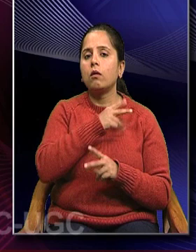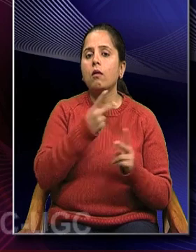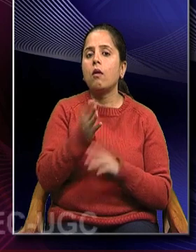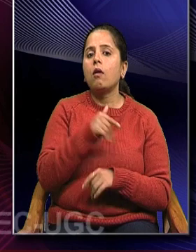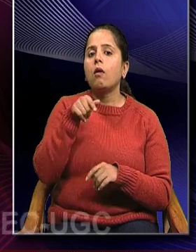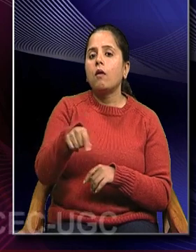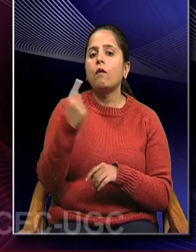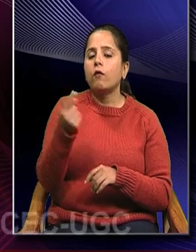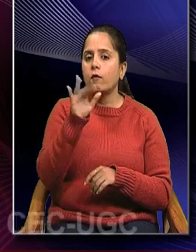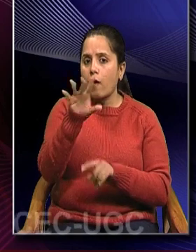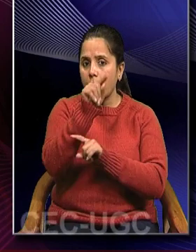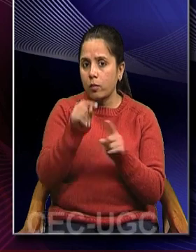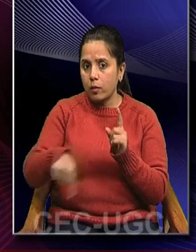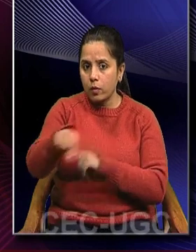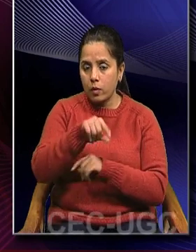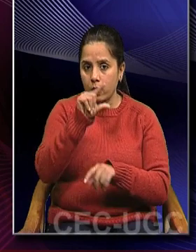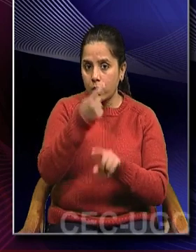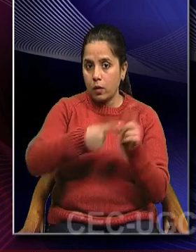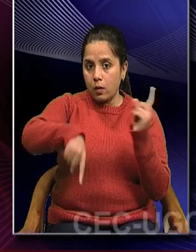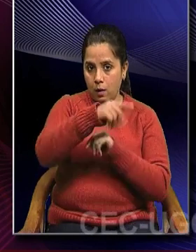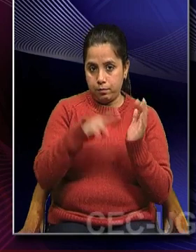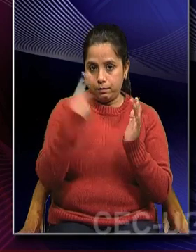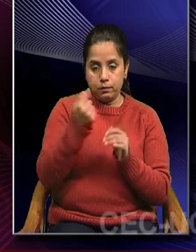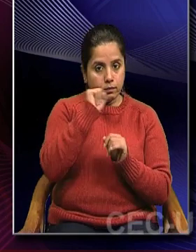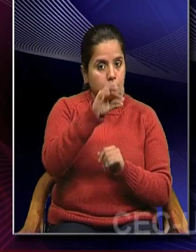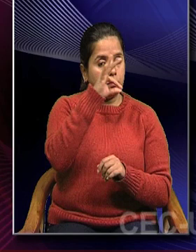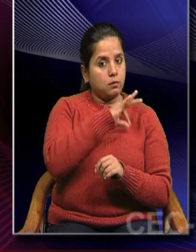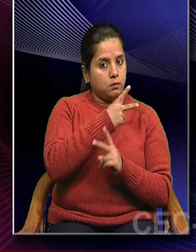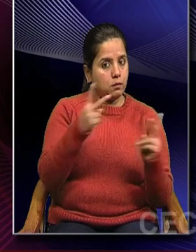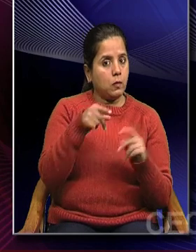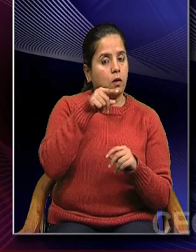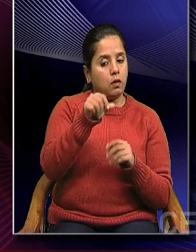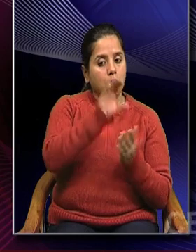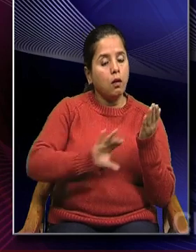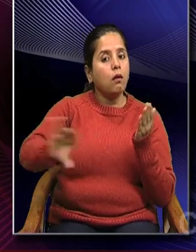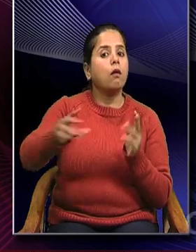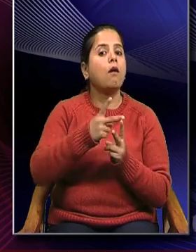time when only 5% of the British national income was being invested.